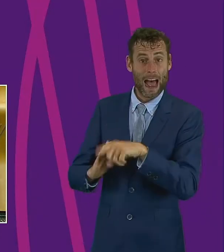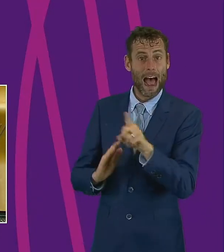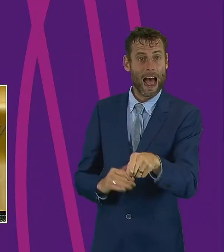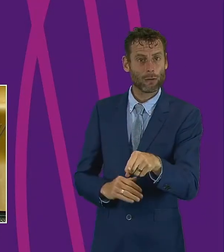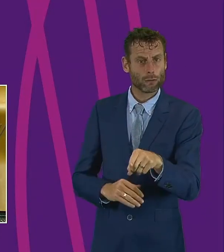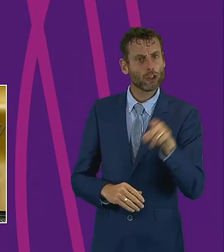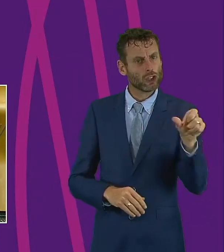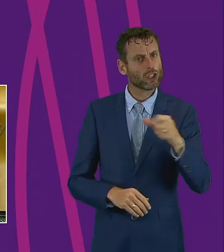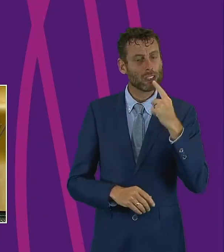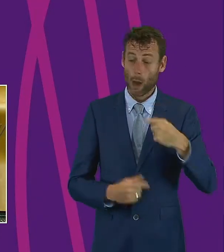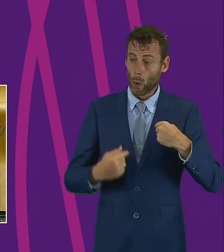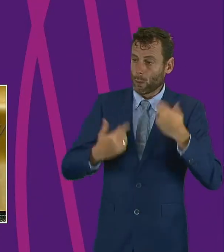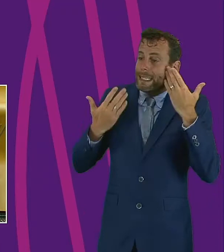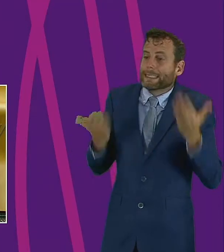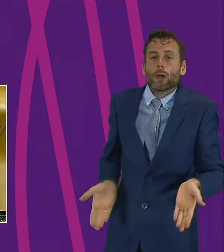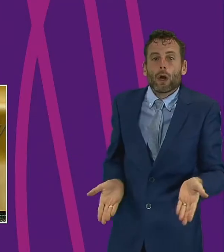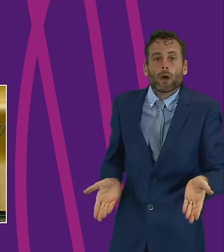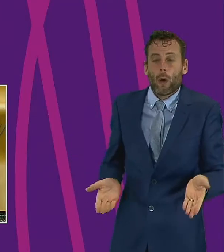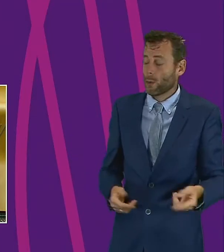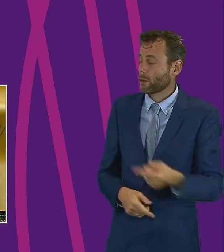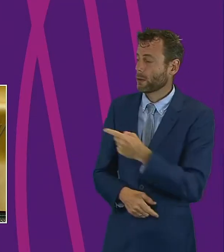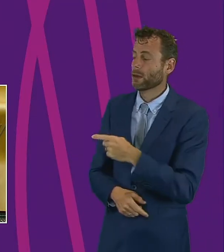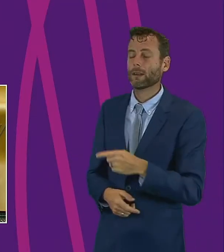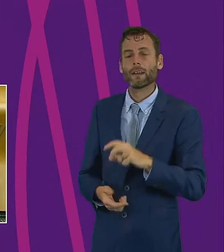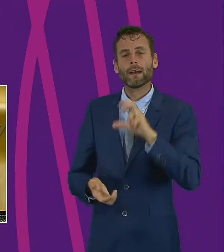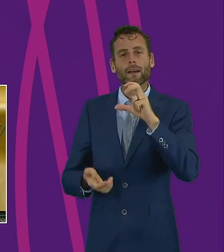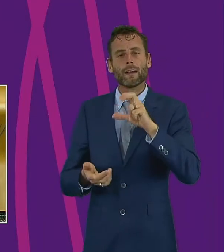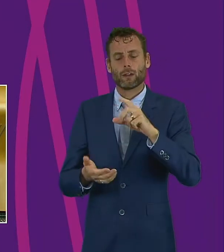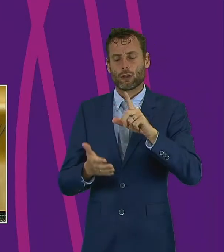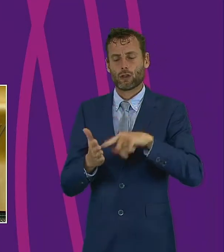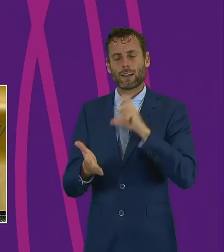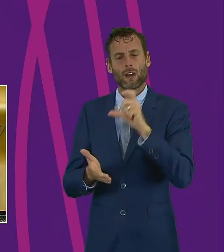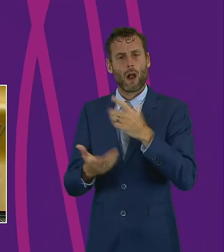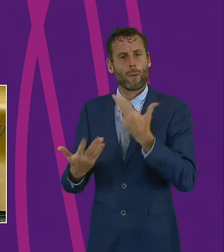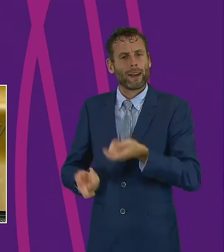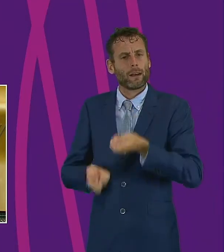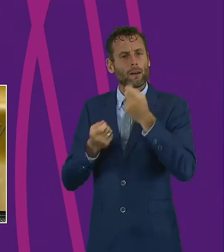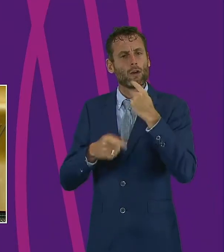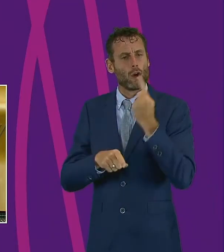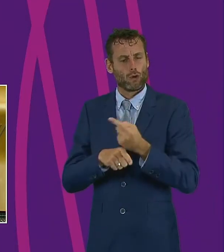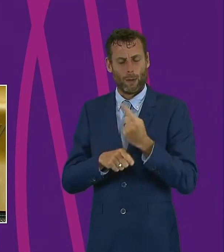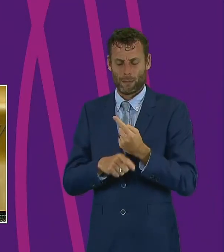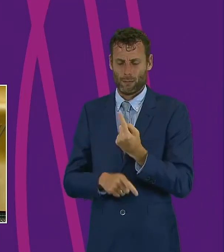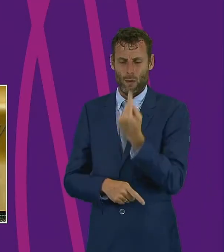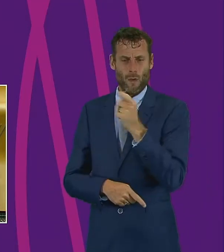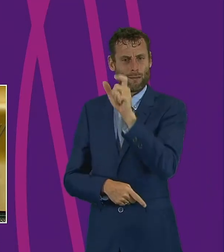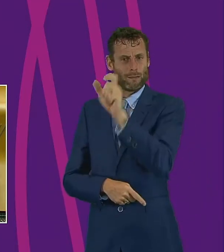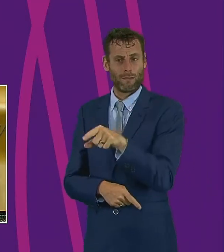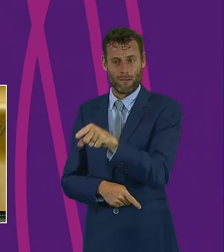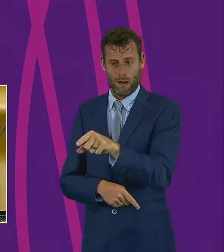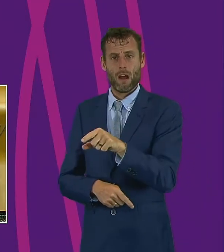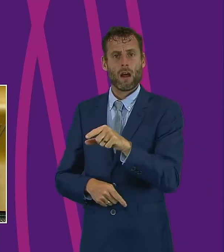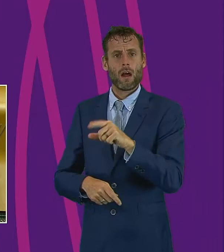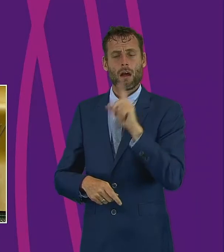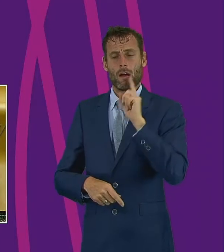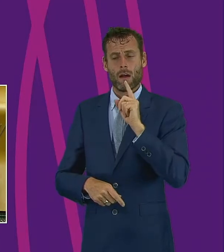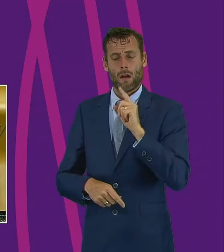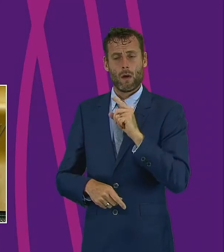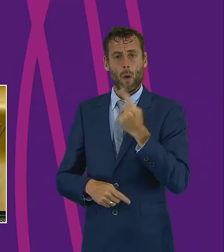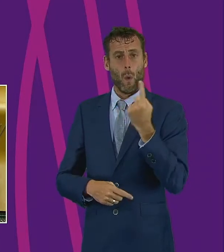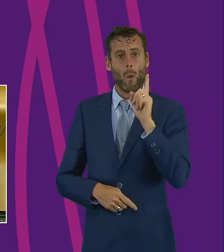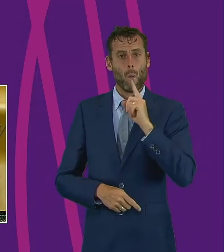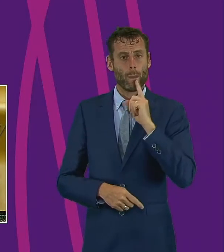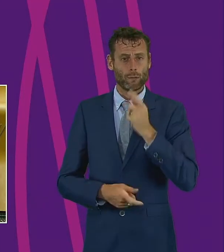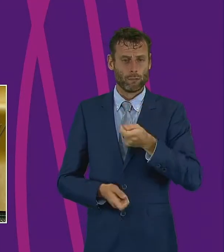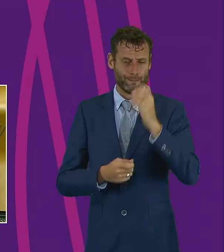here of Sandra O'Neill, whose mother died from COVID in the Almond Court Care Home in Drumchapel. As she told us then, she fears her mother caught the disease